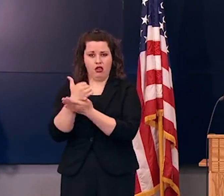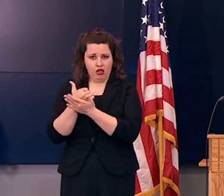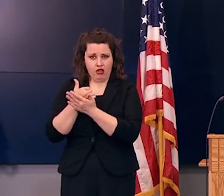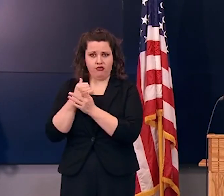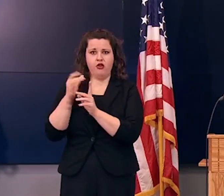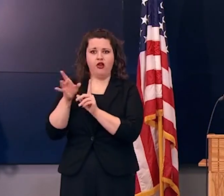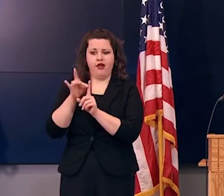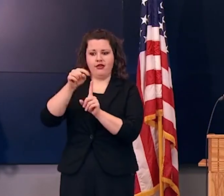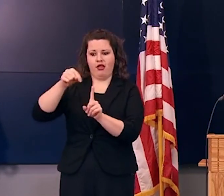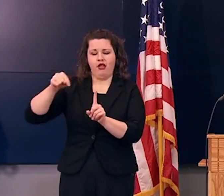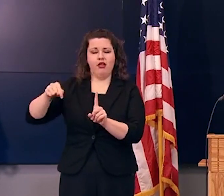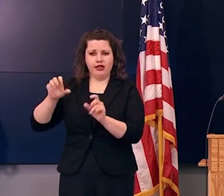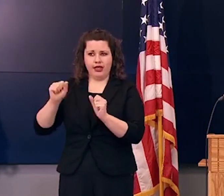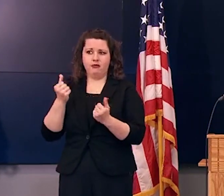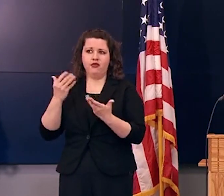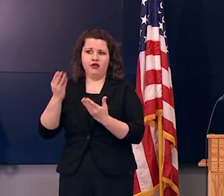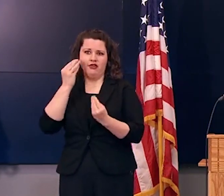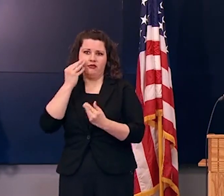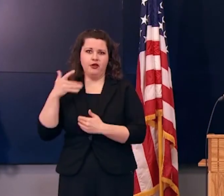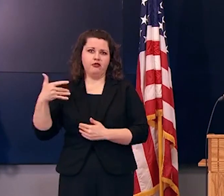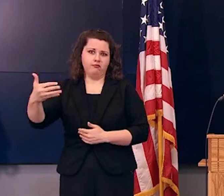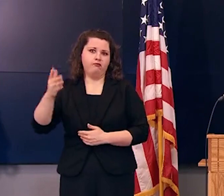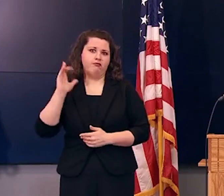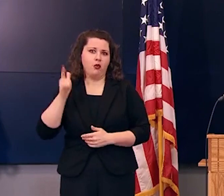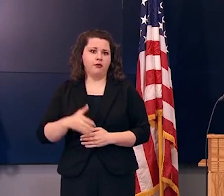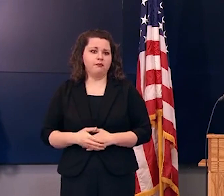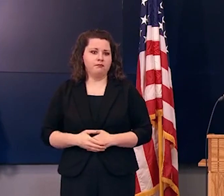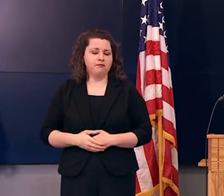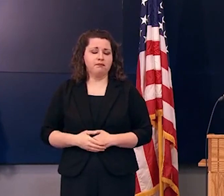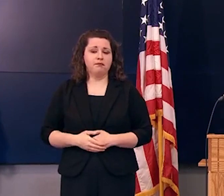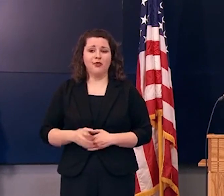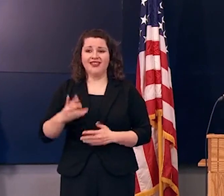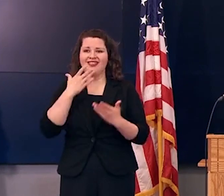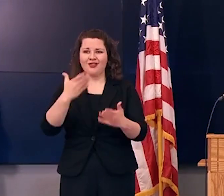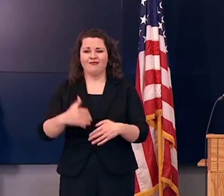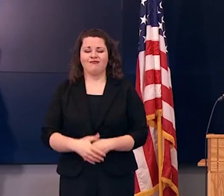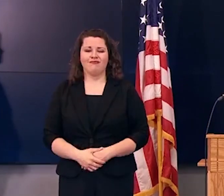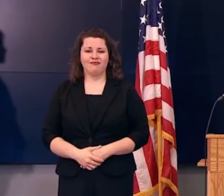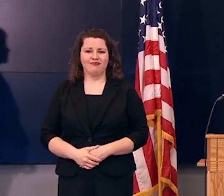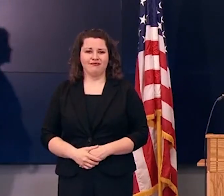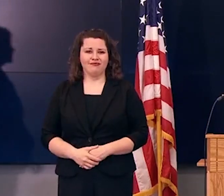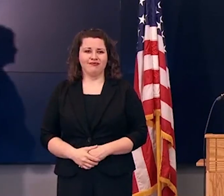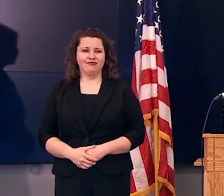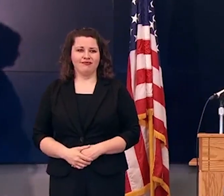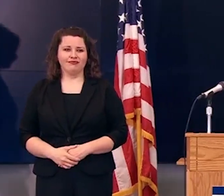through the contact tracing and be able to provide that information going forward. Okay, thank you.